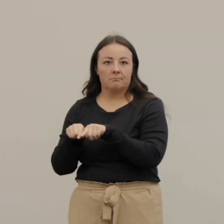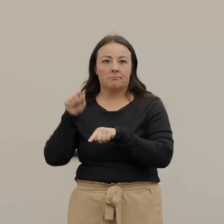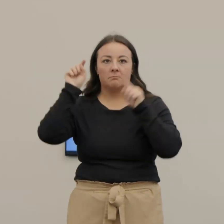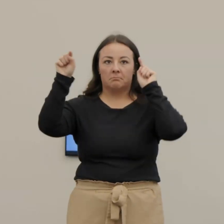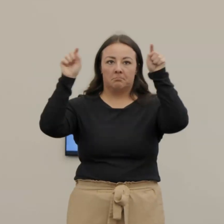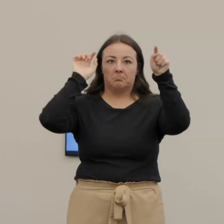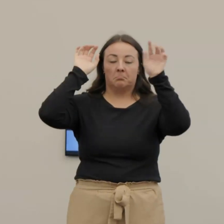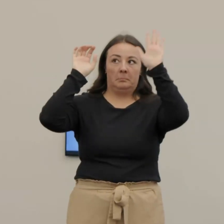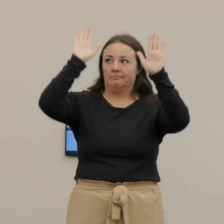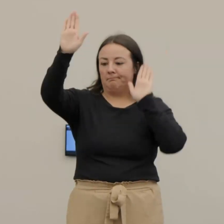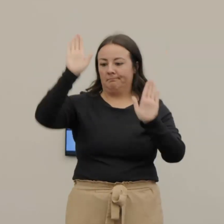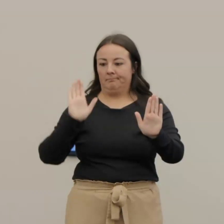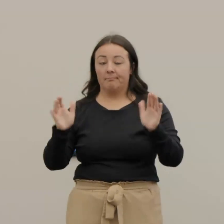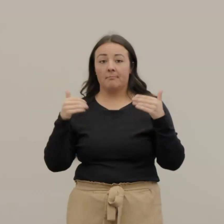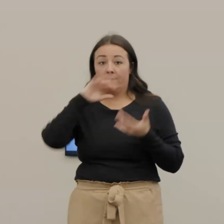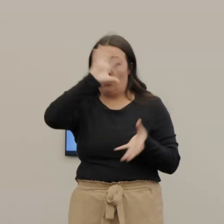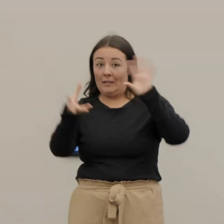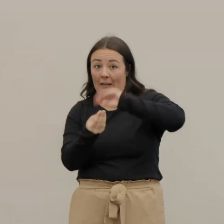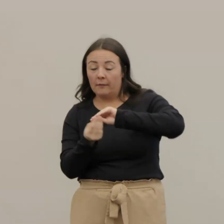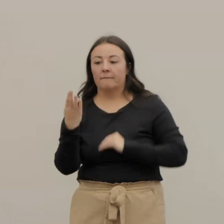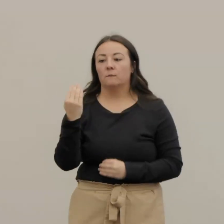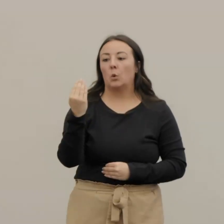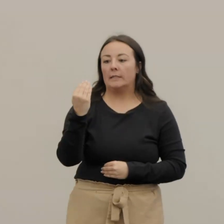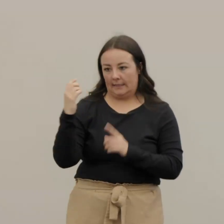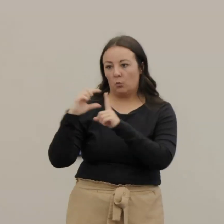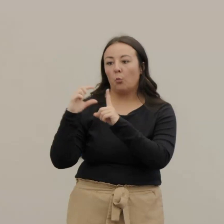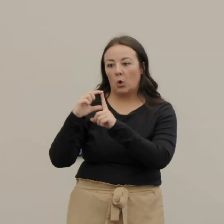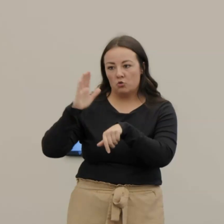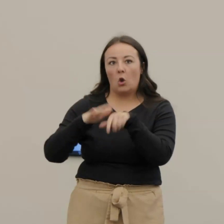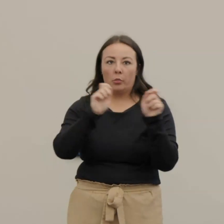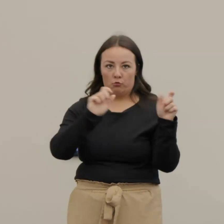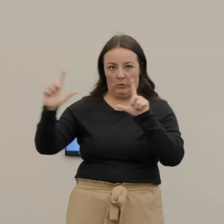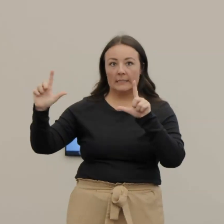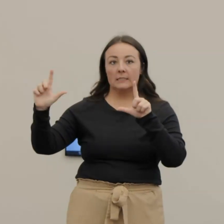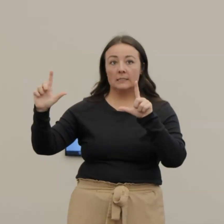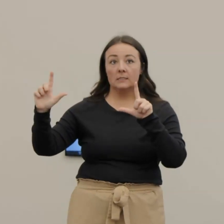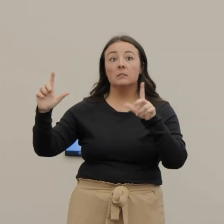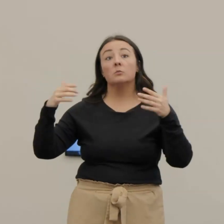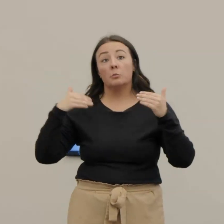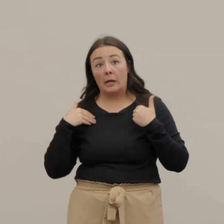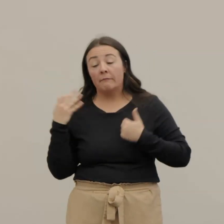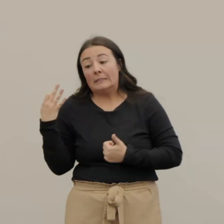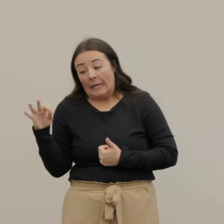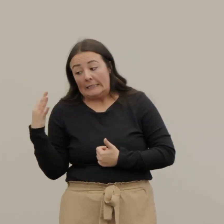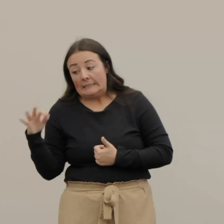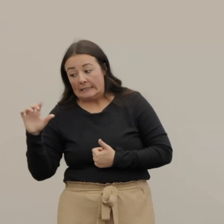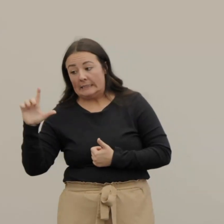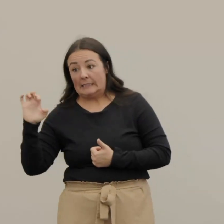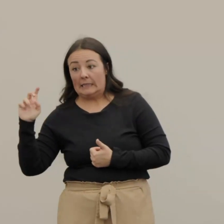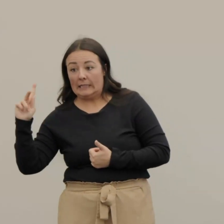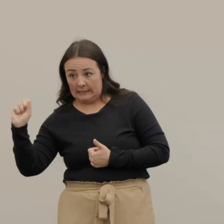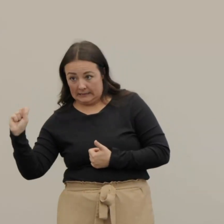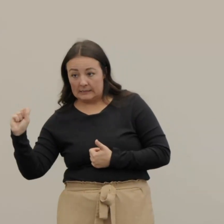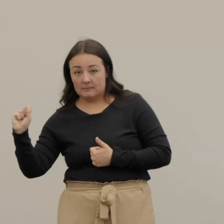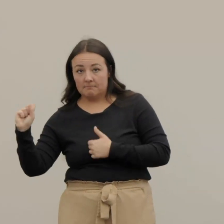on the screen that aren't links, 14 words. There are 19 links, and there are